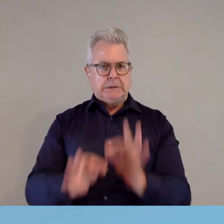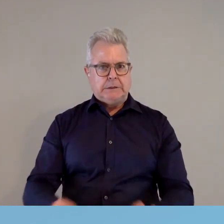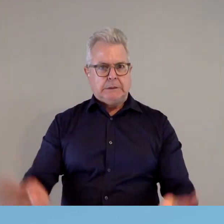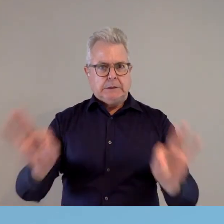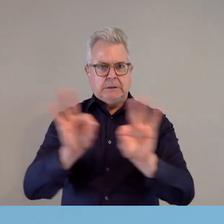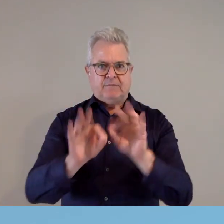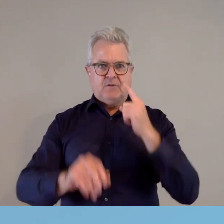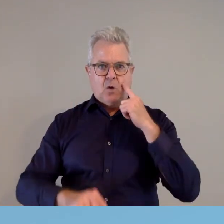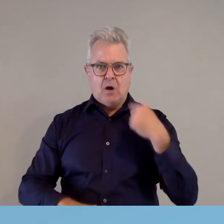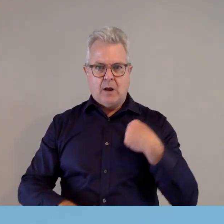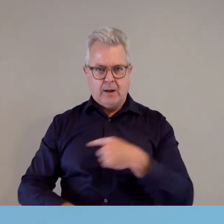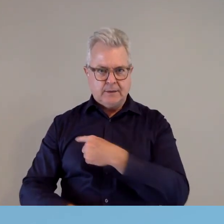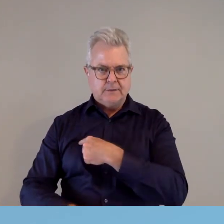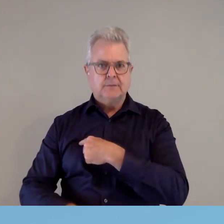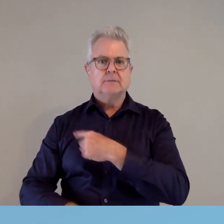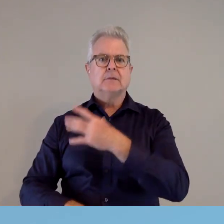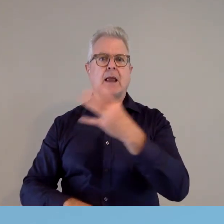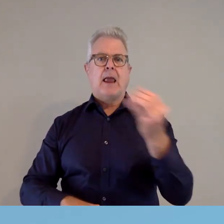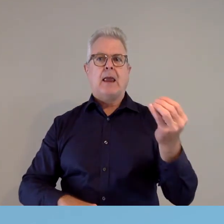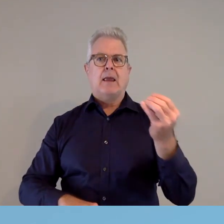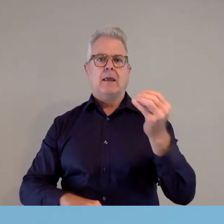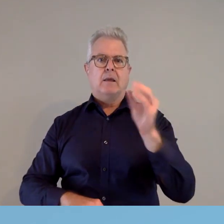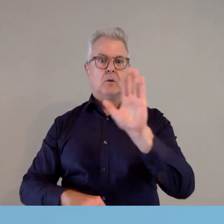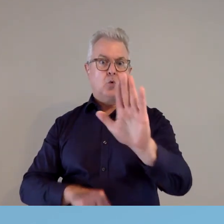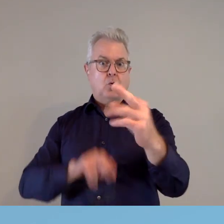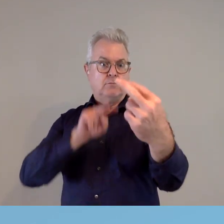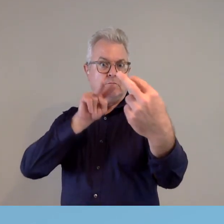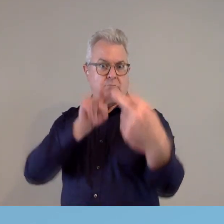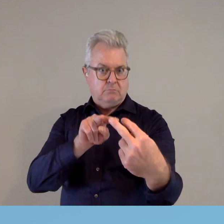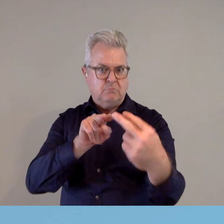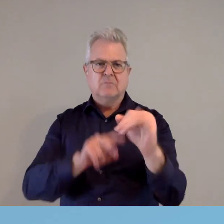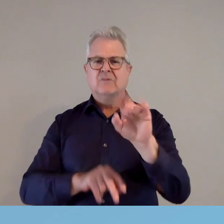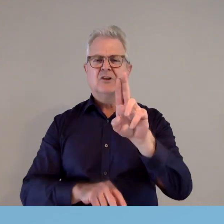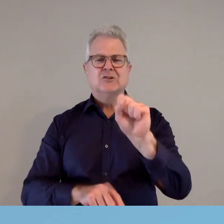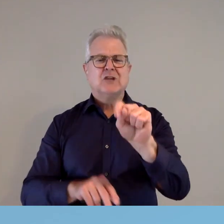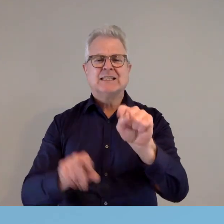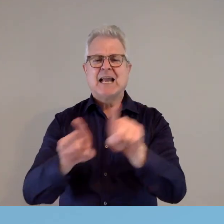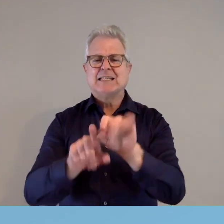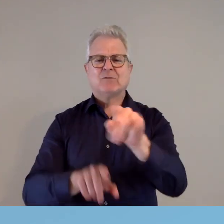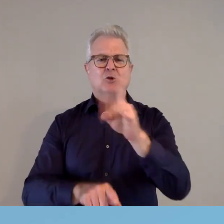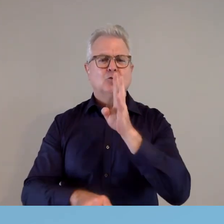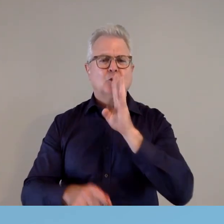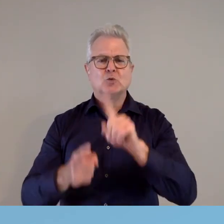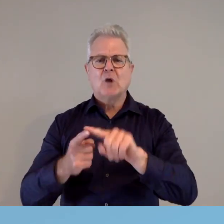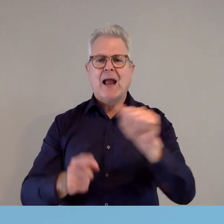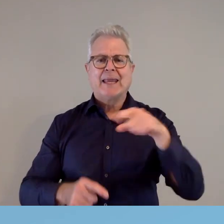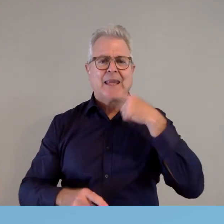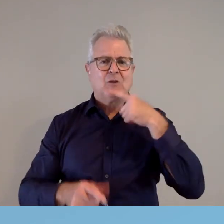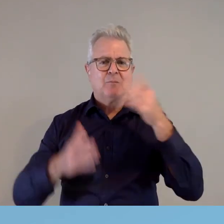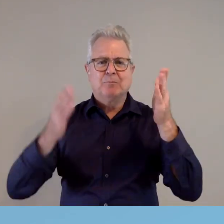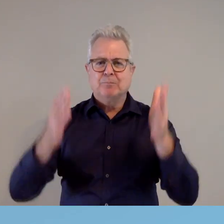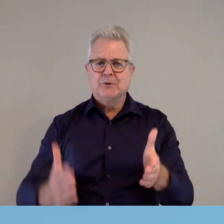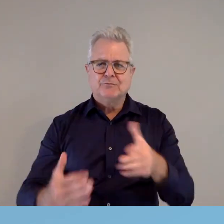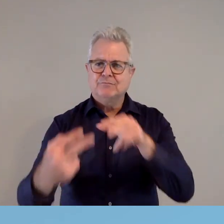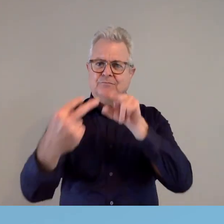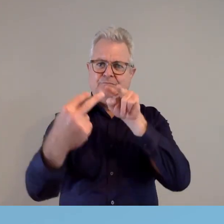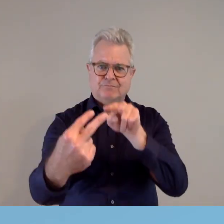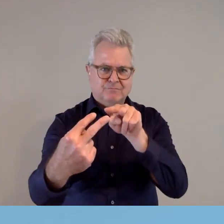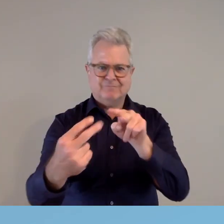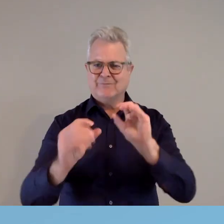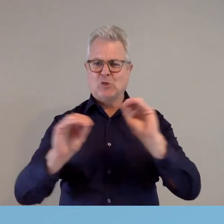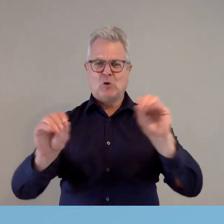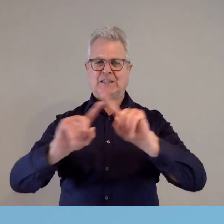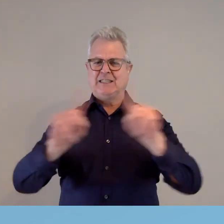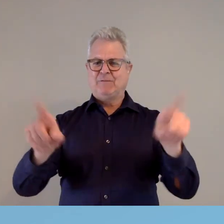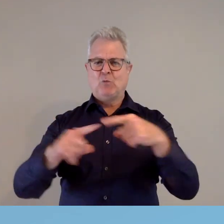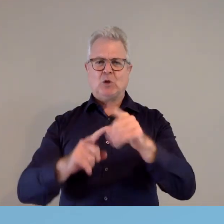visual learners. So eye contact is truly important to us. And please make eye contact with us just the same as you would